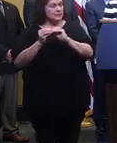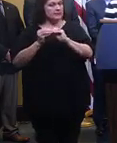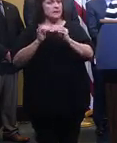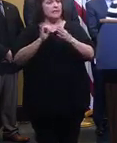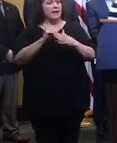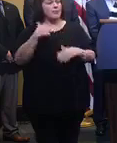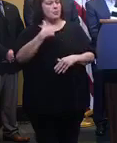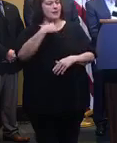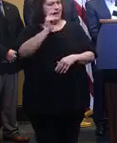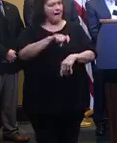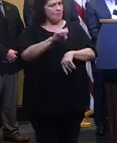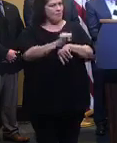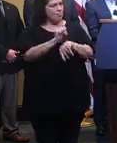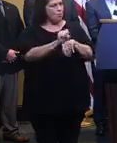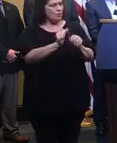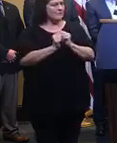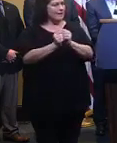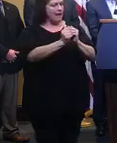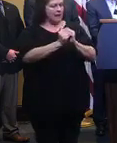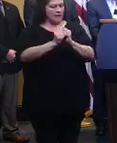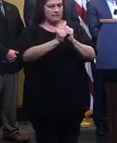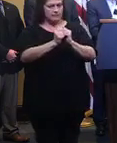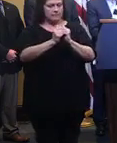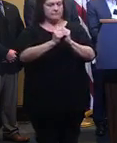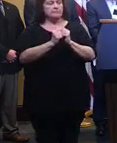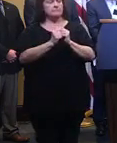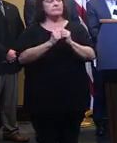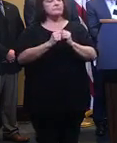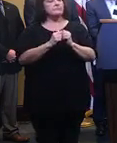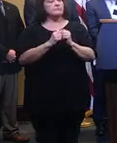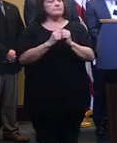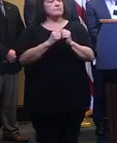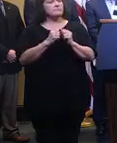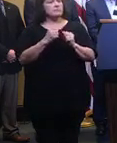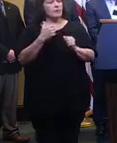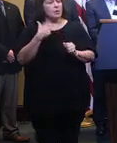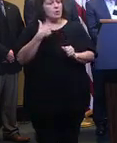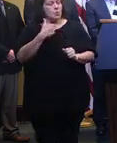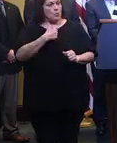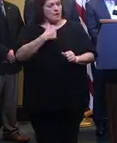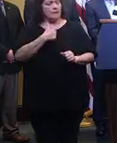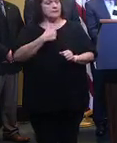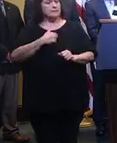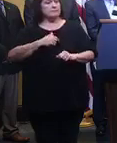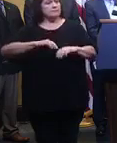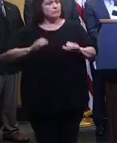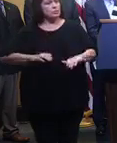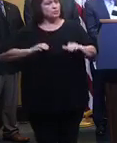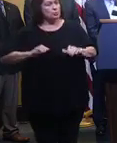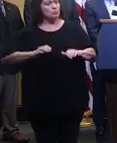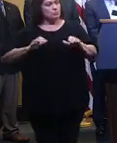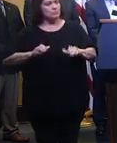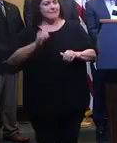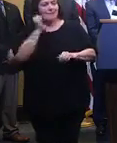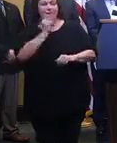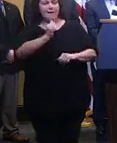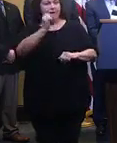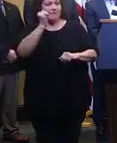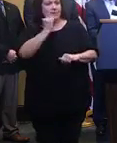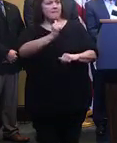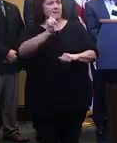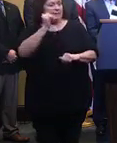responsibility. We're not being reactive because we're doing the work every single day and have